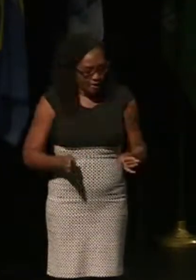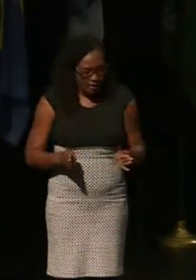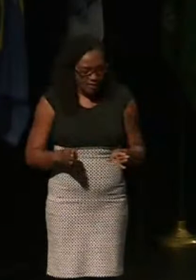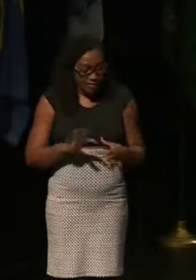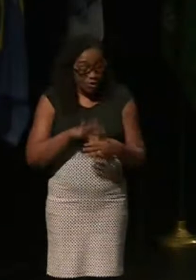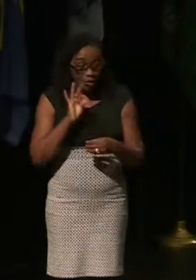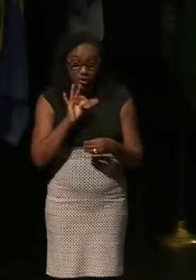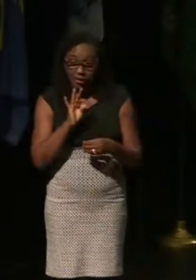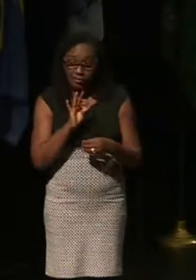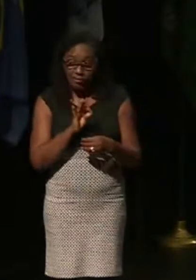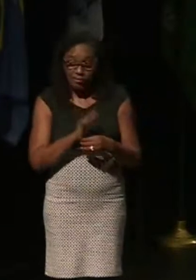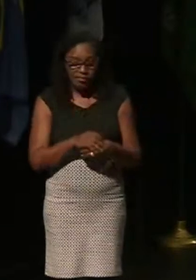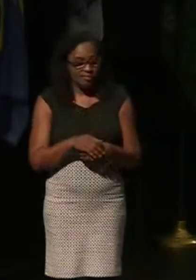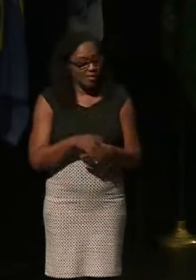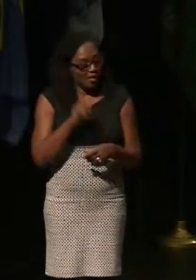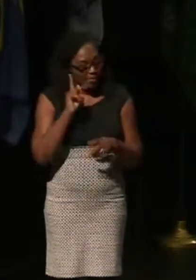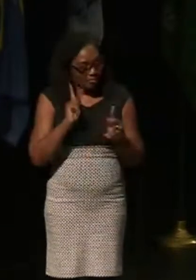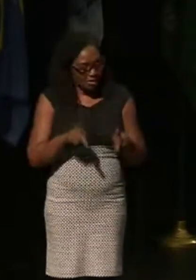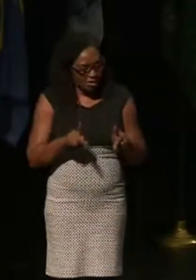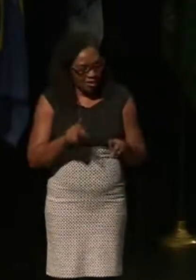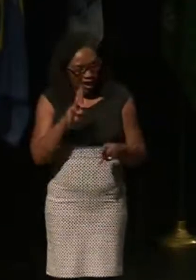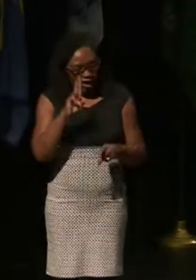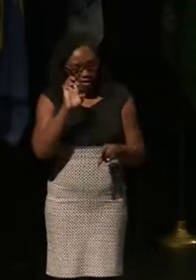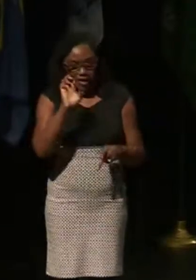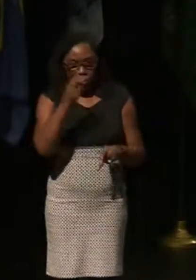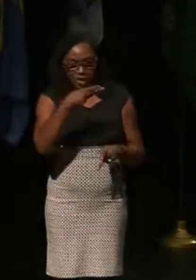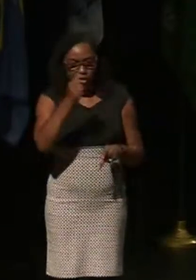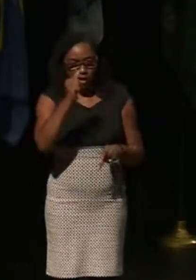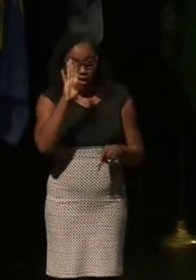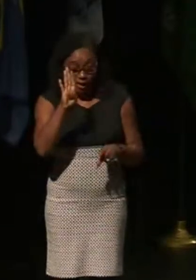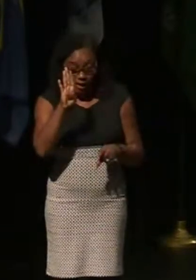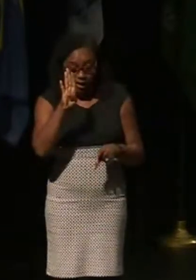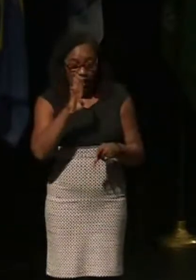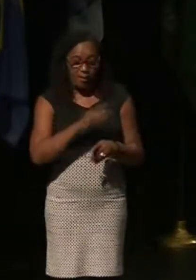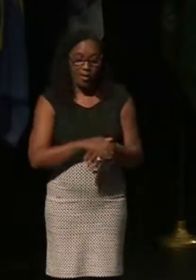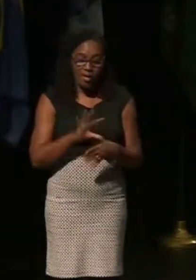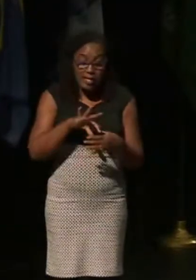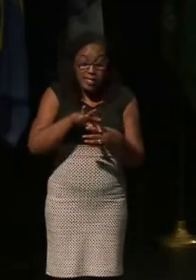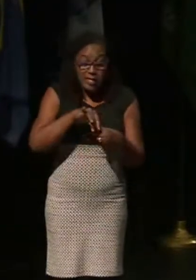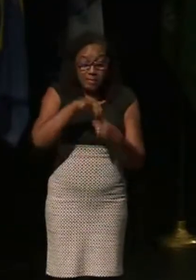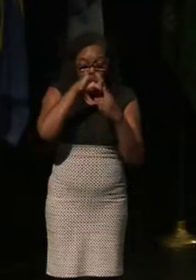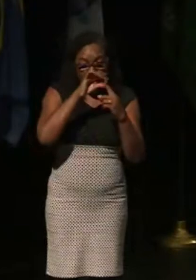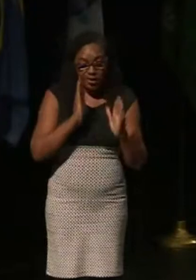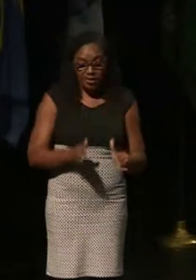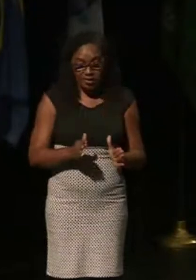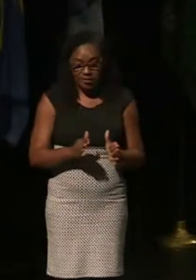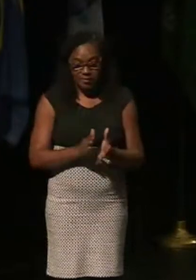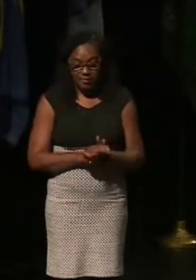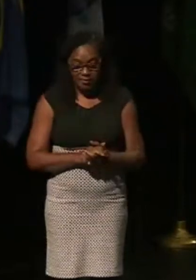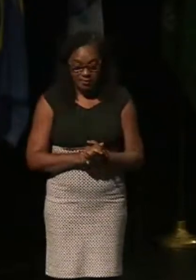as one of the rehab specialists for the women's national football team, and so on.